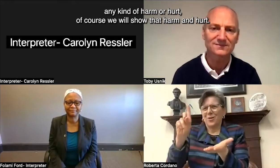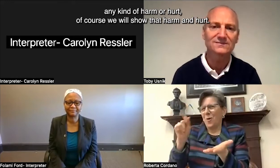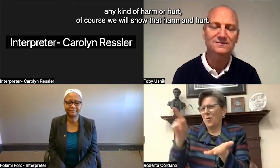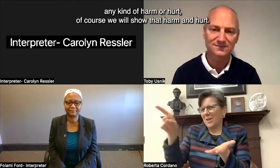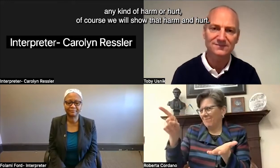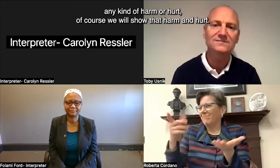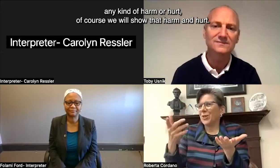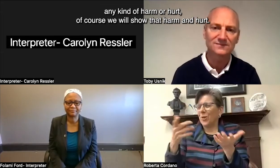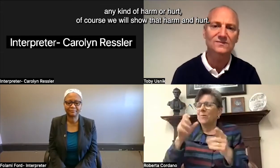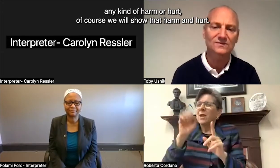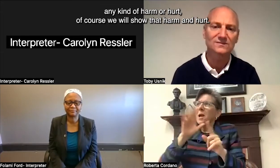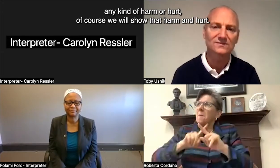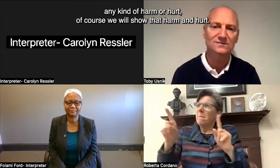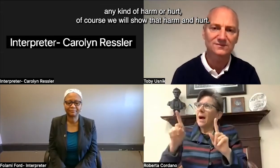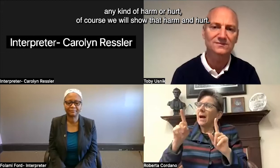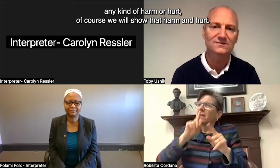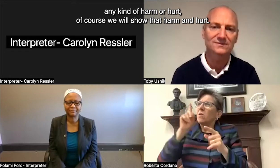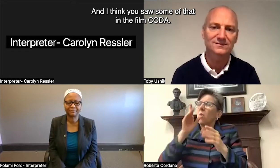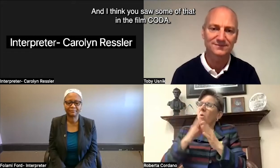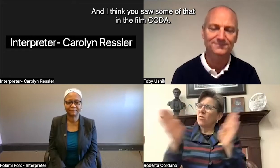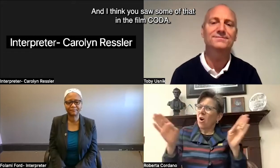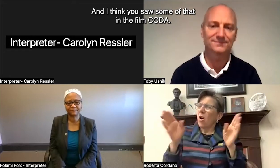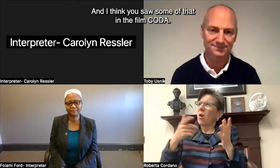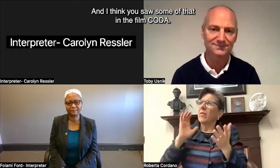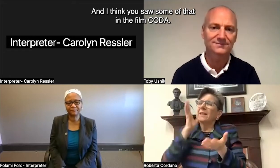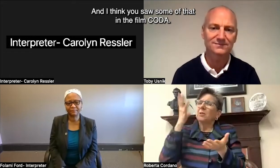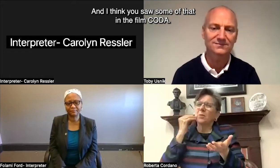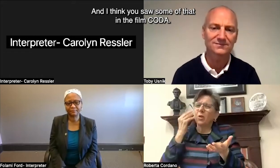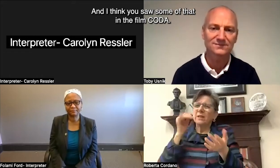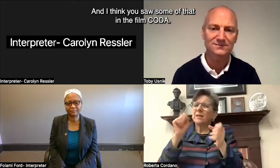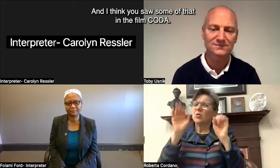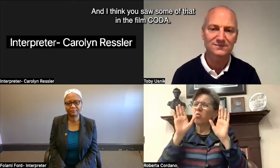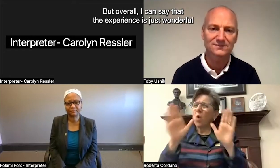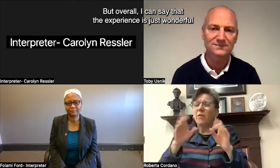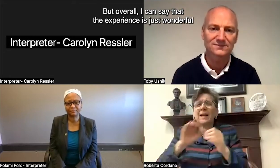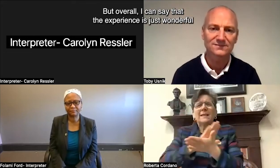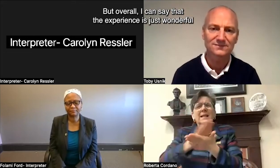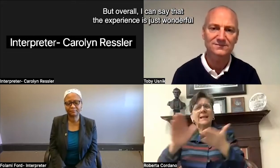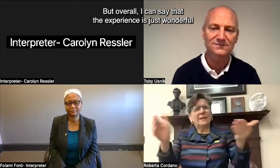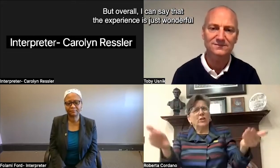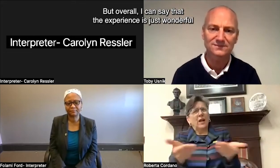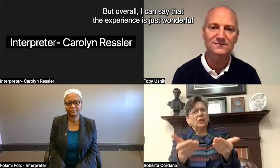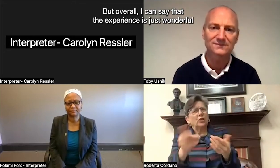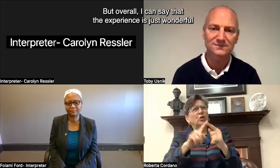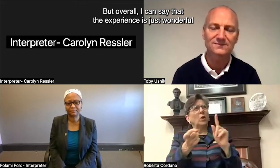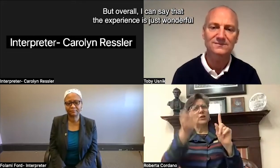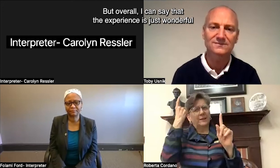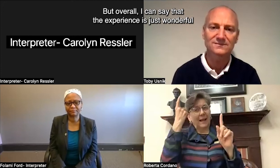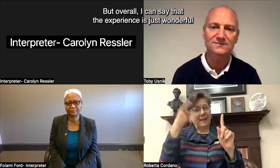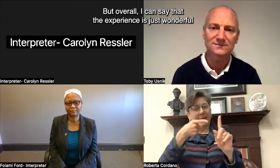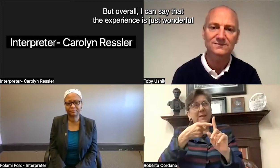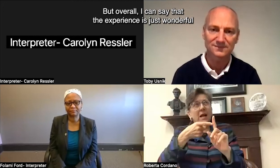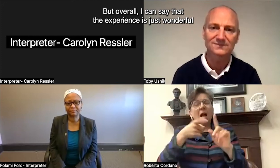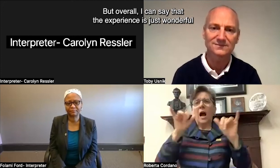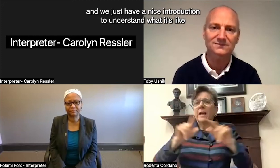show that harm and hurt. And I think you saw some of that in the film CODA. But overall, I can say that the experience is just wonderful and just